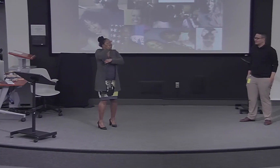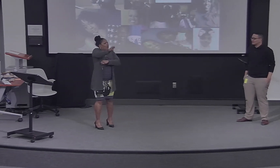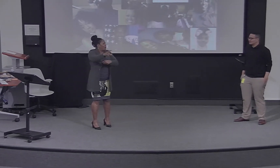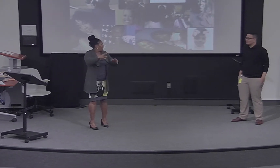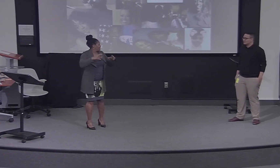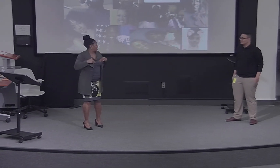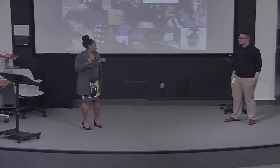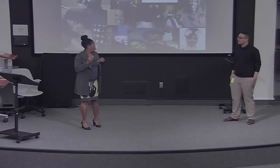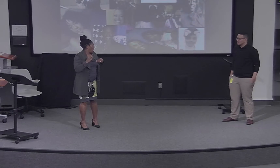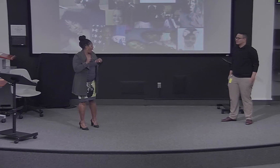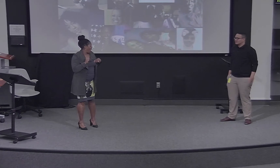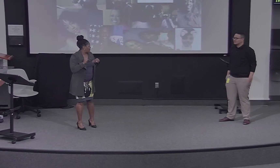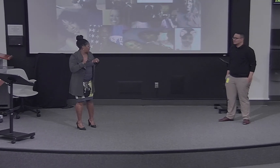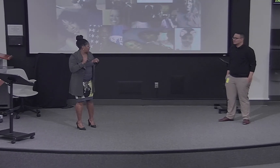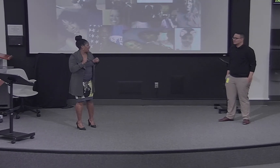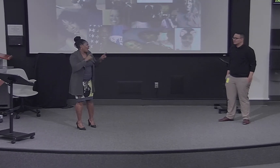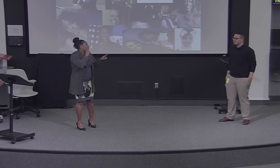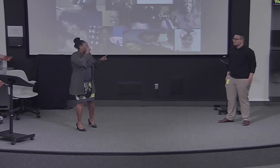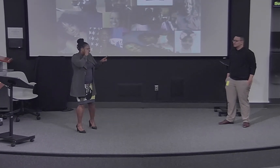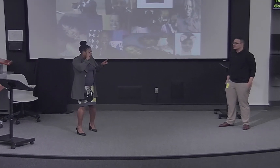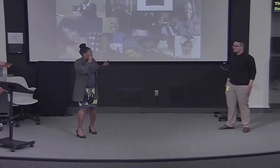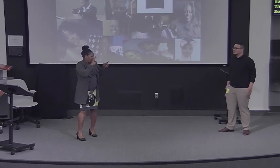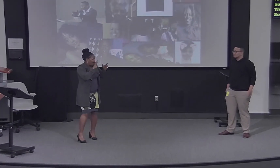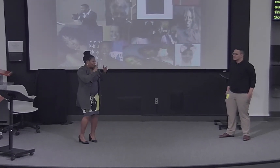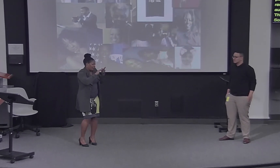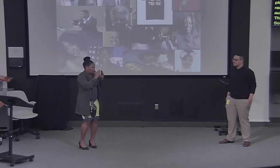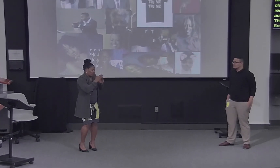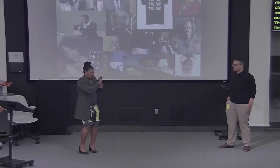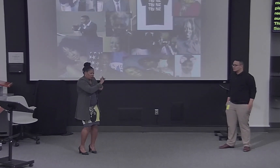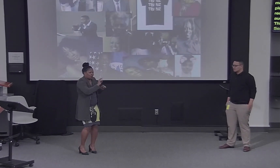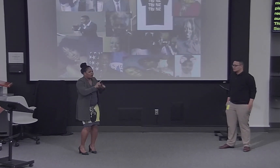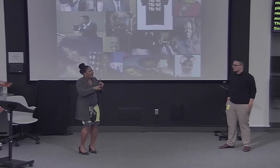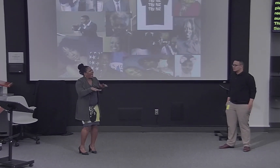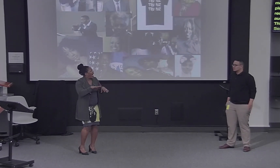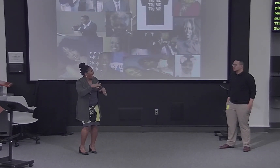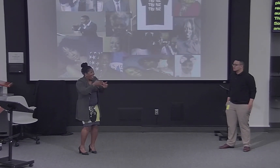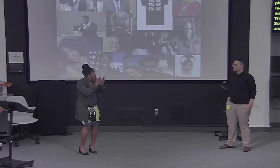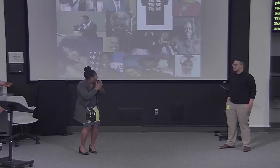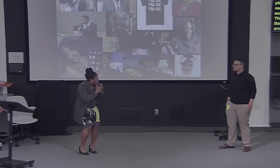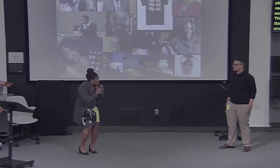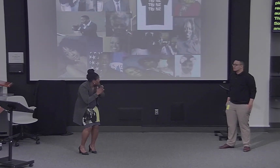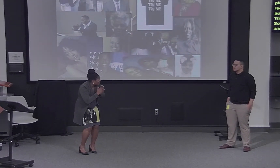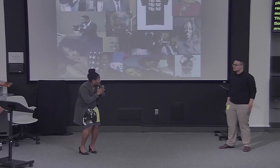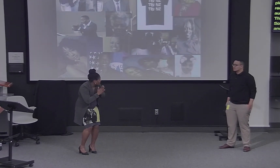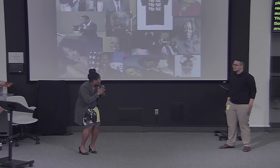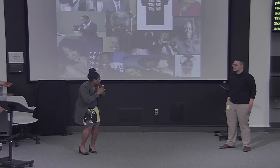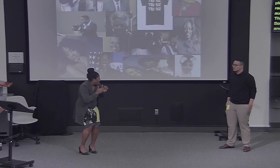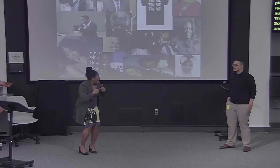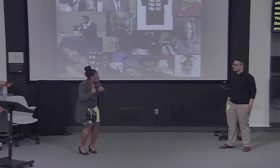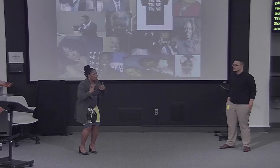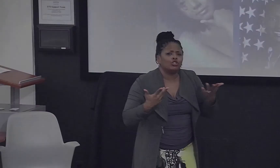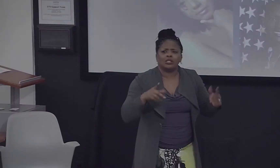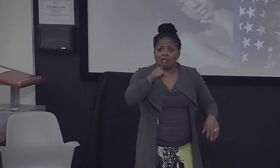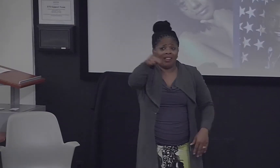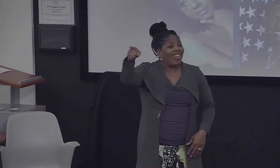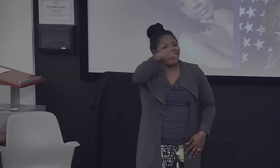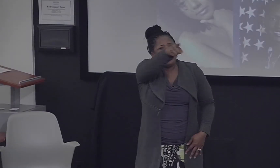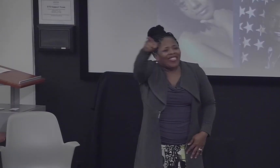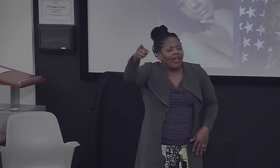So before I really jumped in and took assignments, also I got involved with the deaf community. I started asking